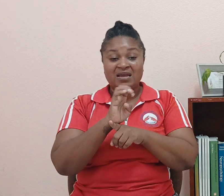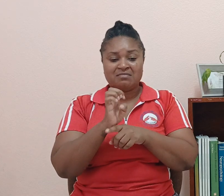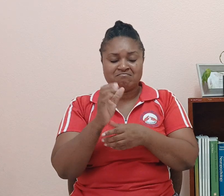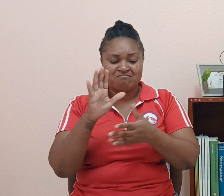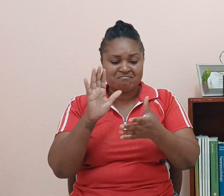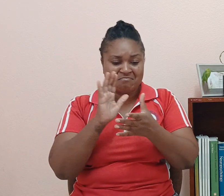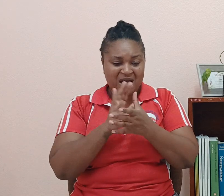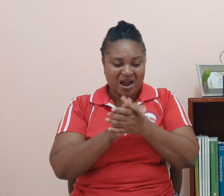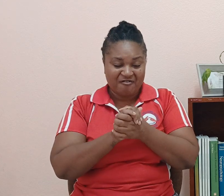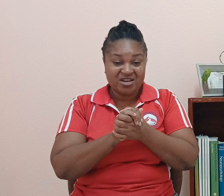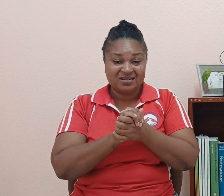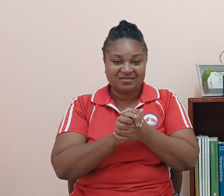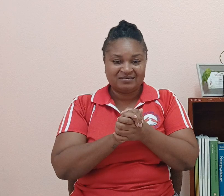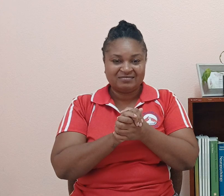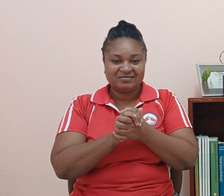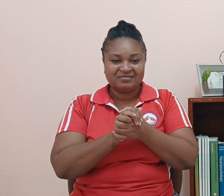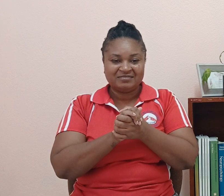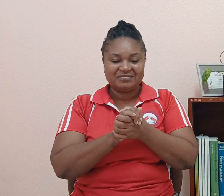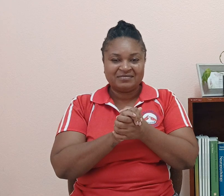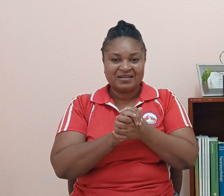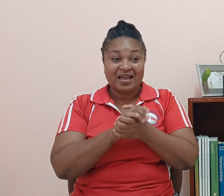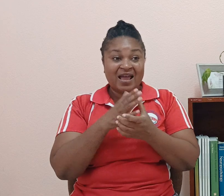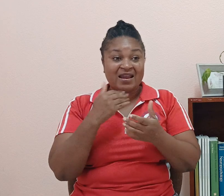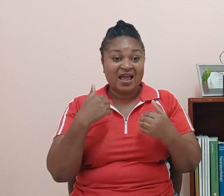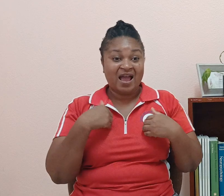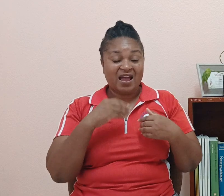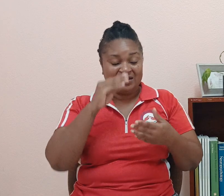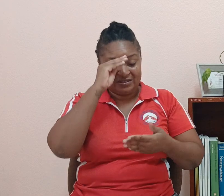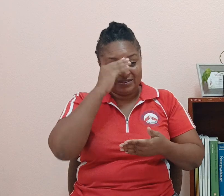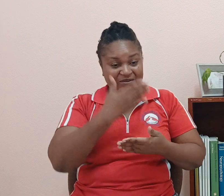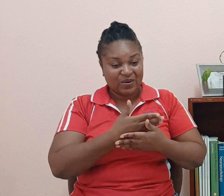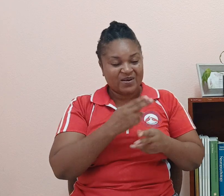son who he and his wife called Jesse.